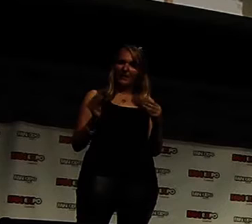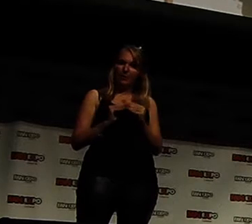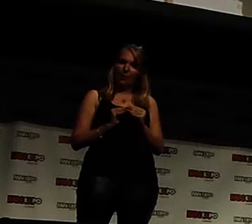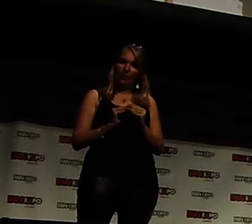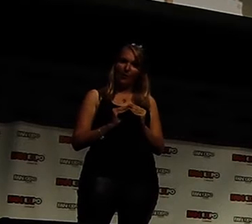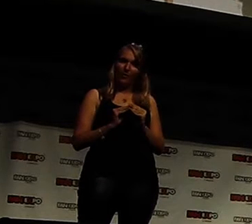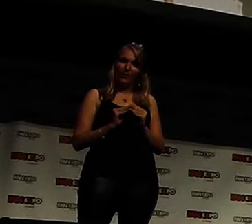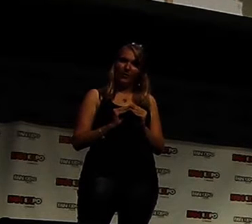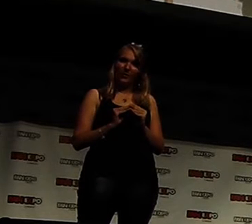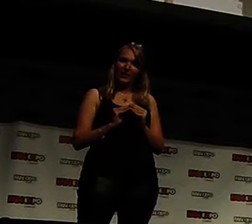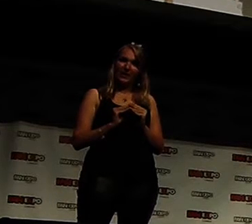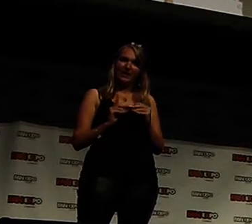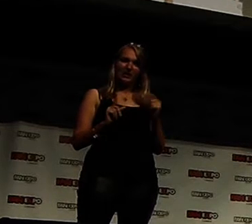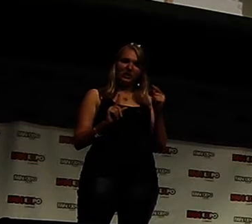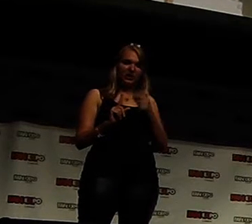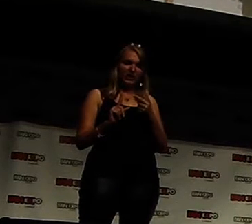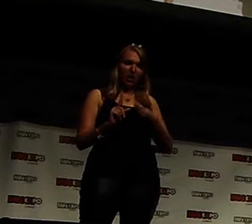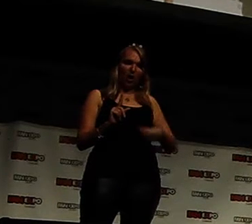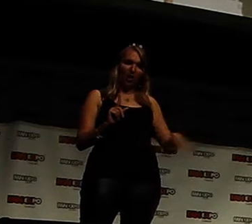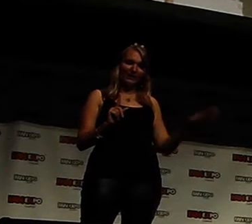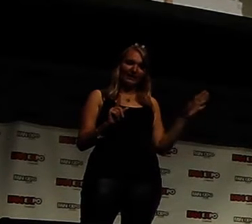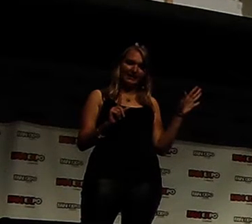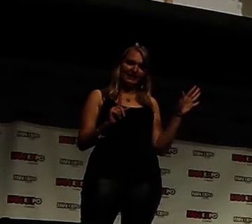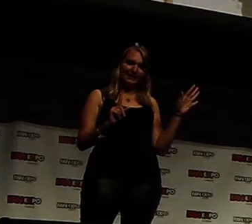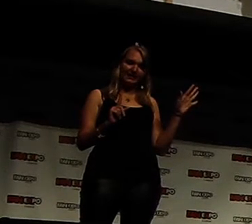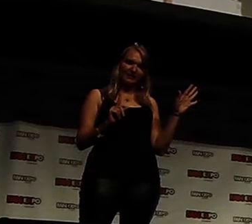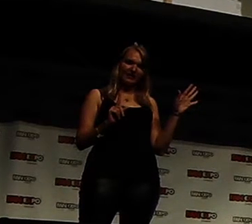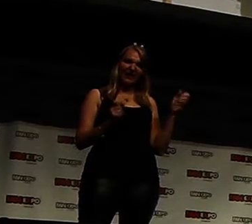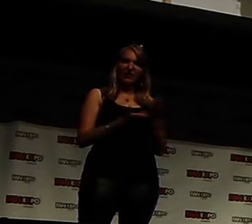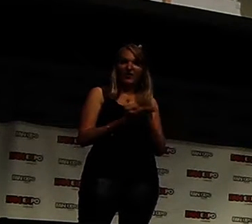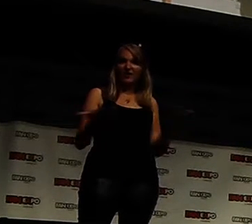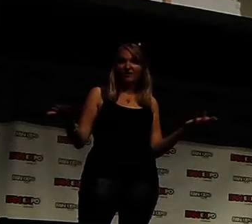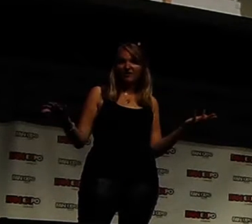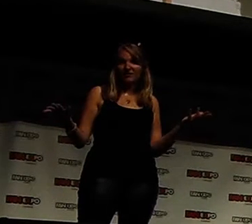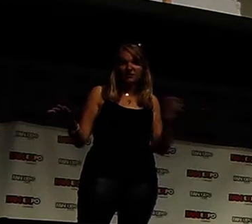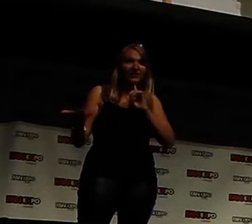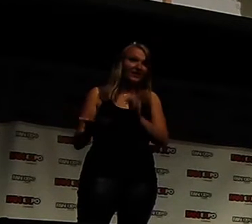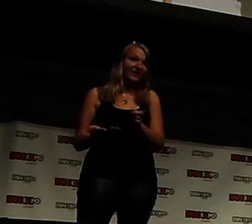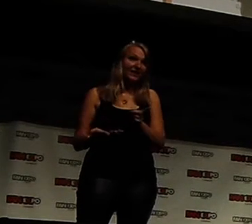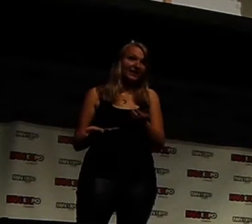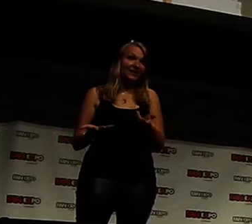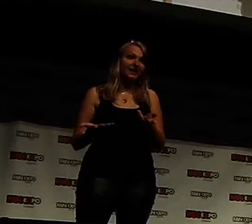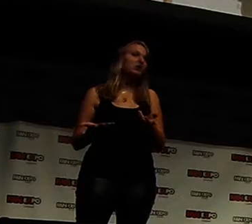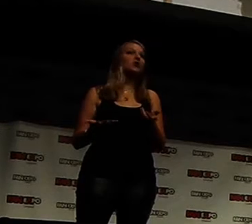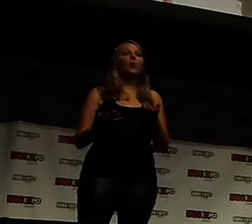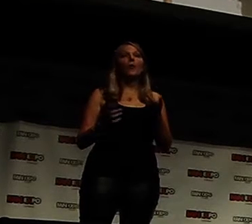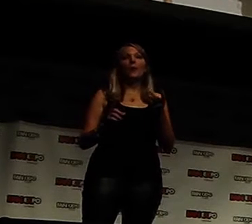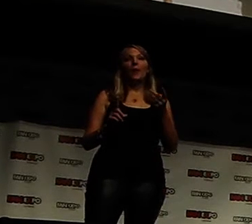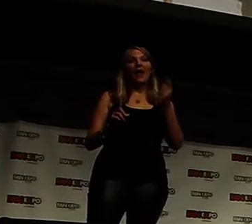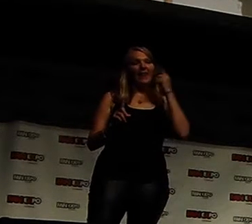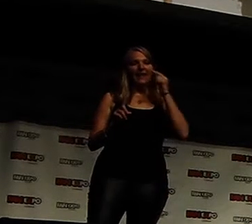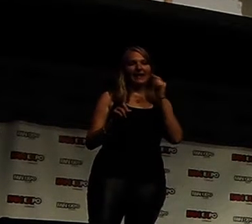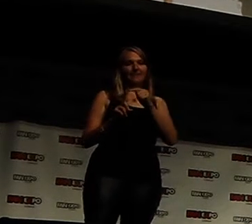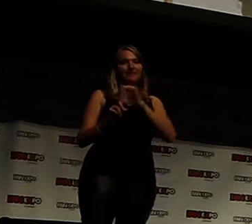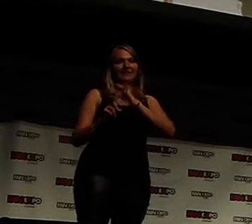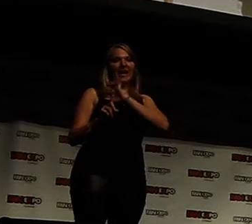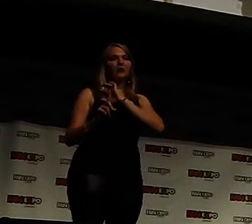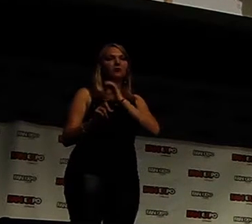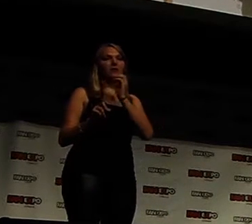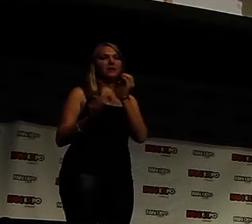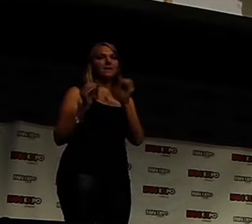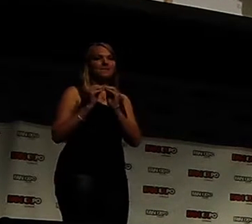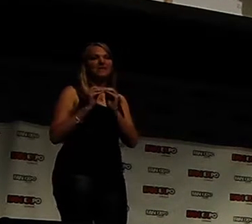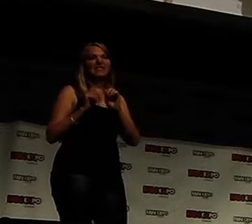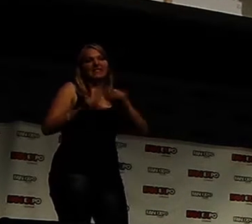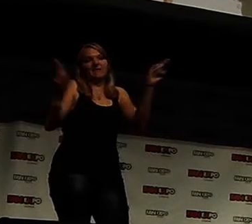much anymore, because she's kind of lost everything, really. So I think she's very different. She's a lot more